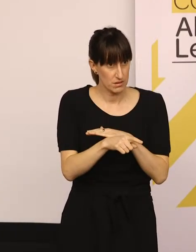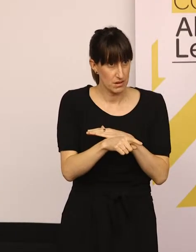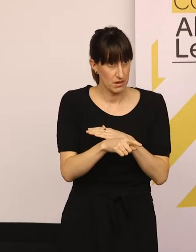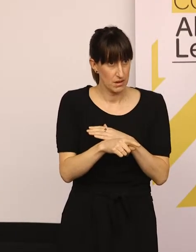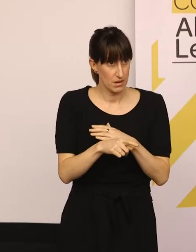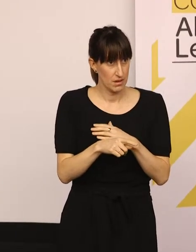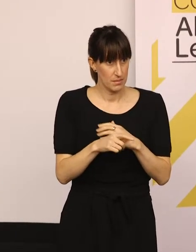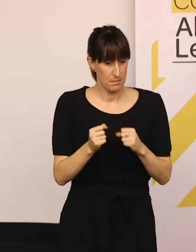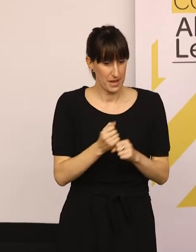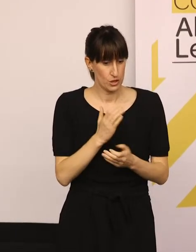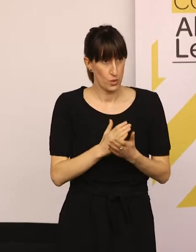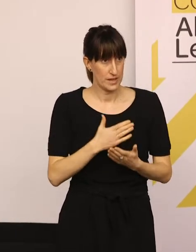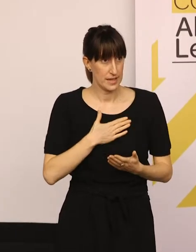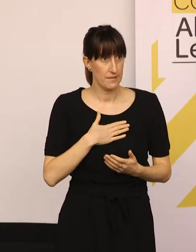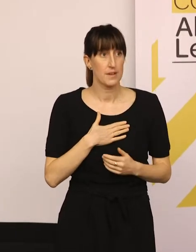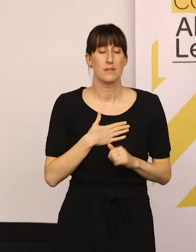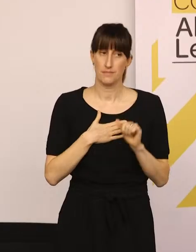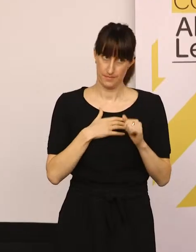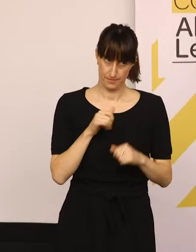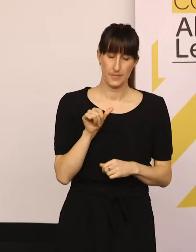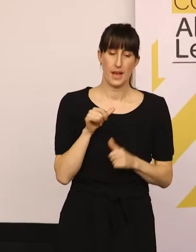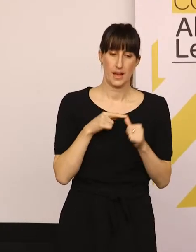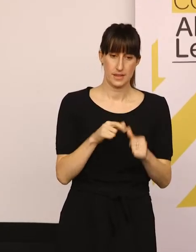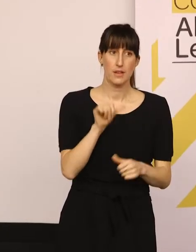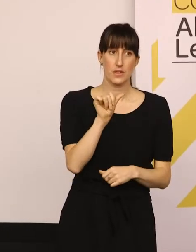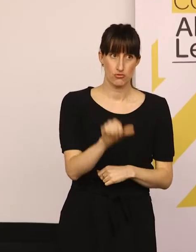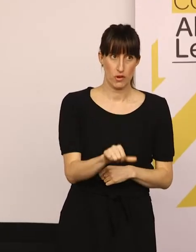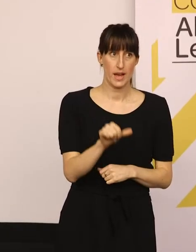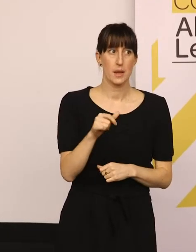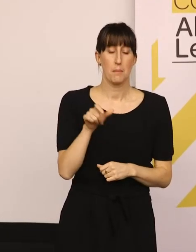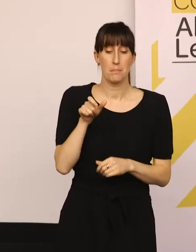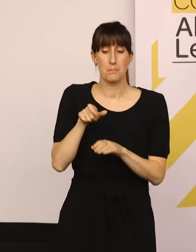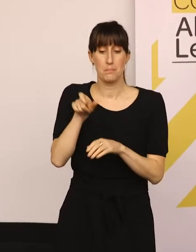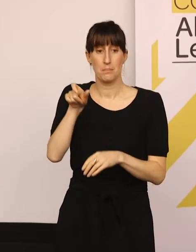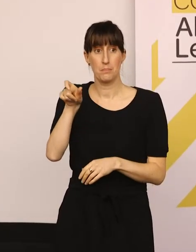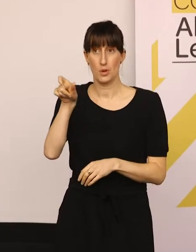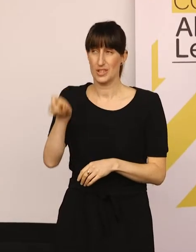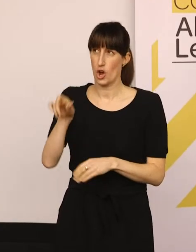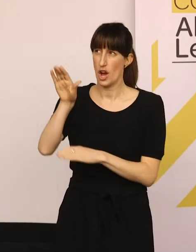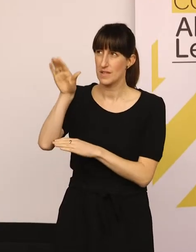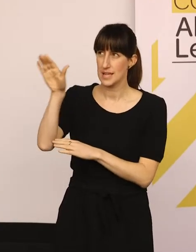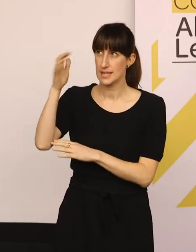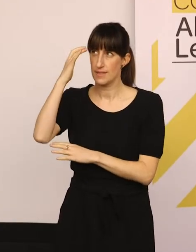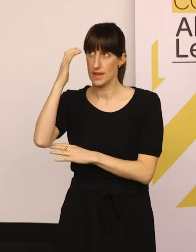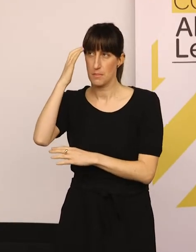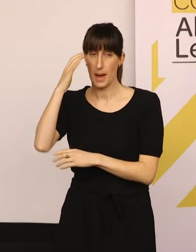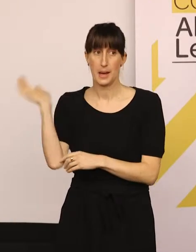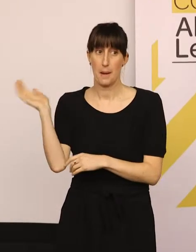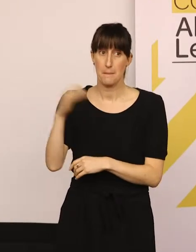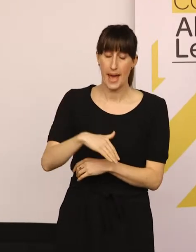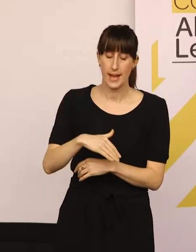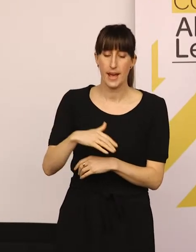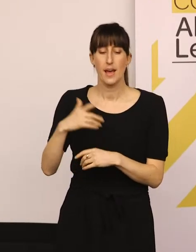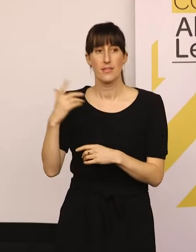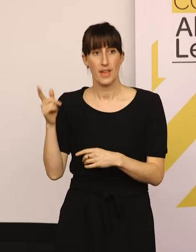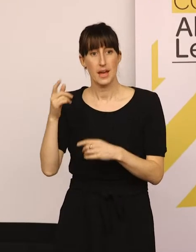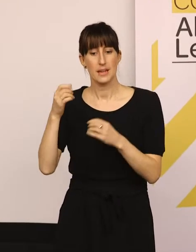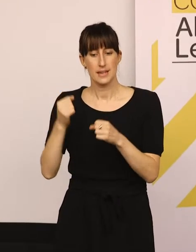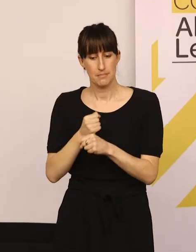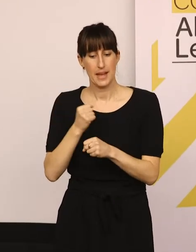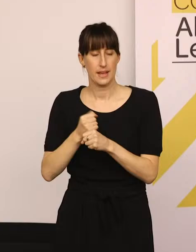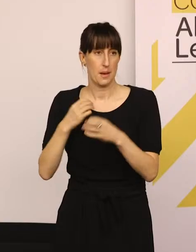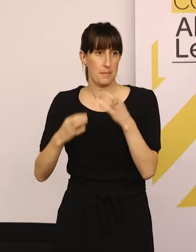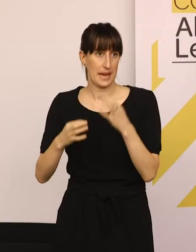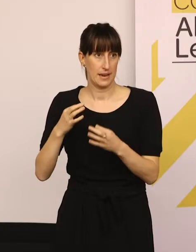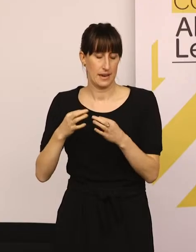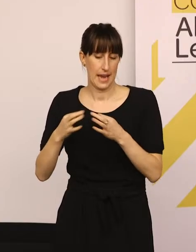that application before they even travel to New Zealand. It's very important that people do understand what is expected and what the requirements are.